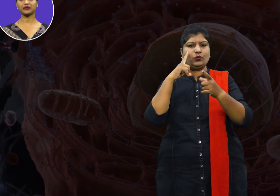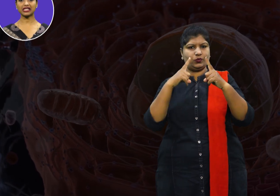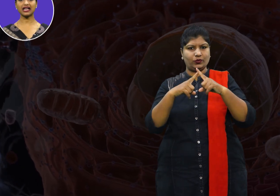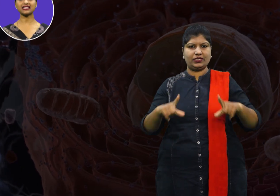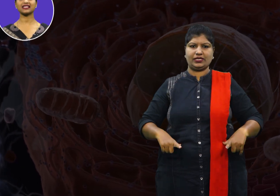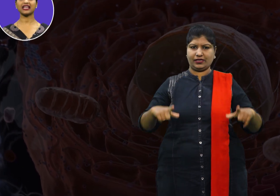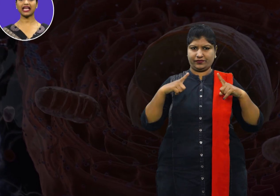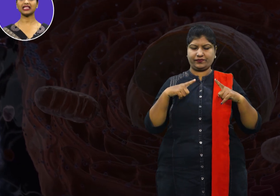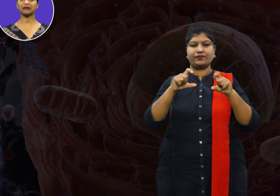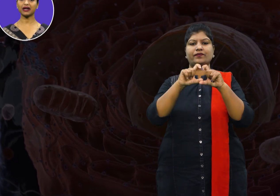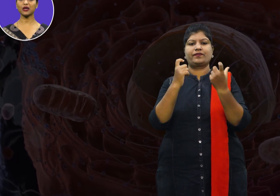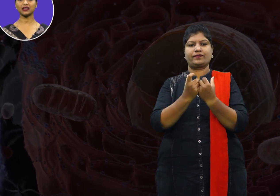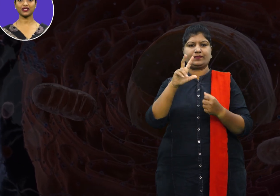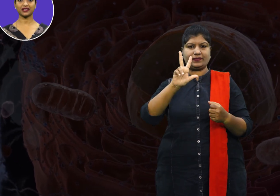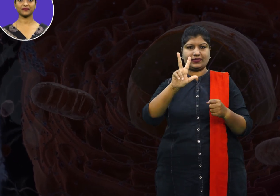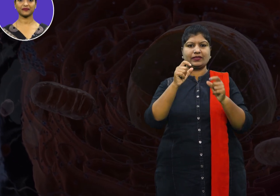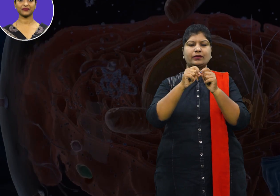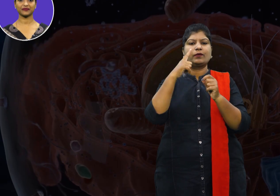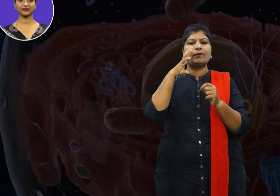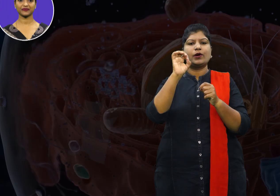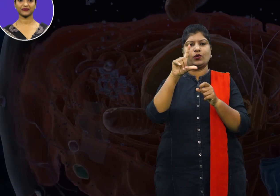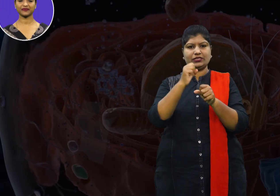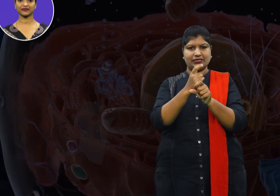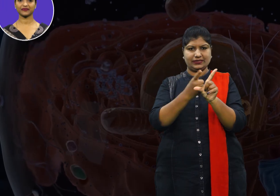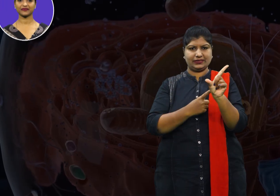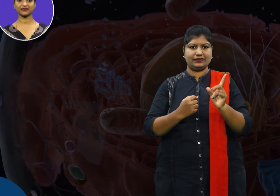of class 8th Biology.